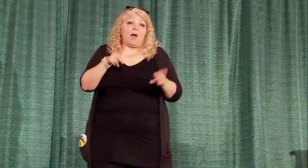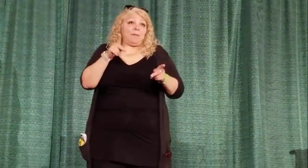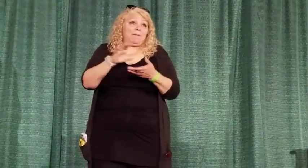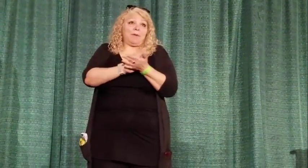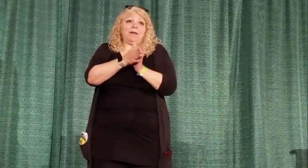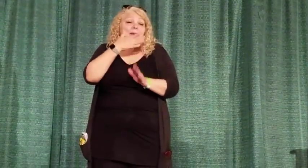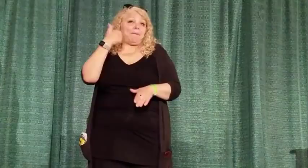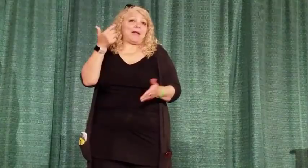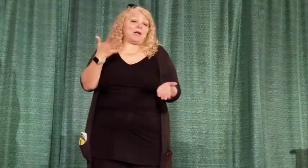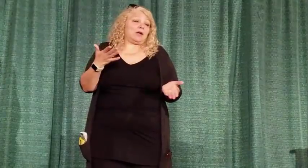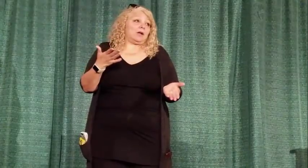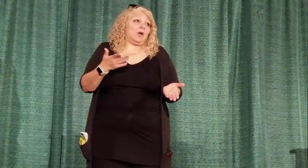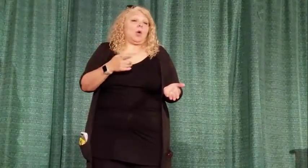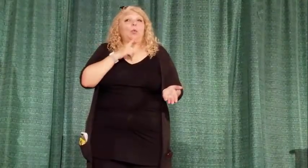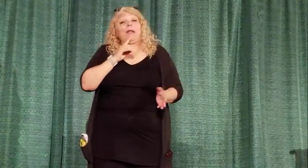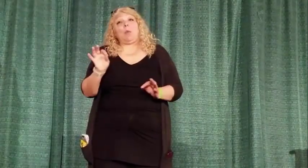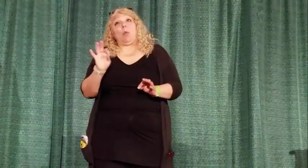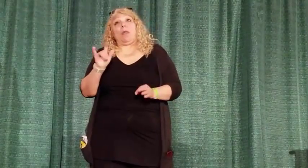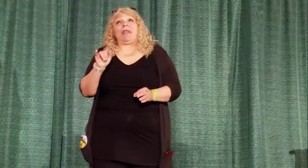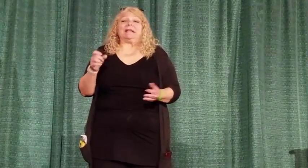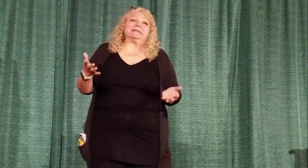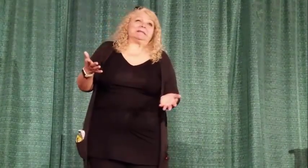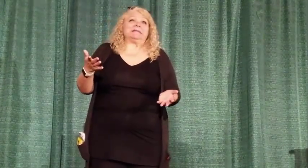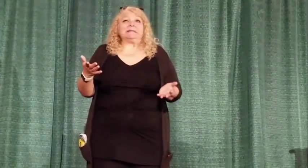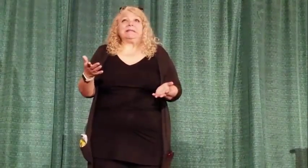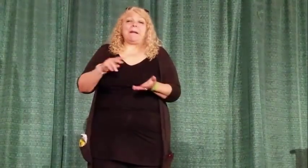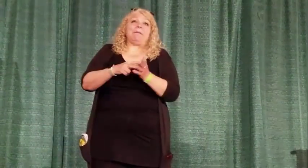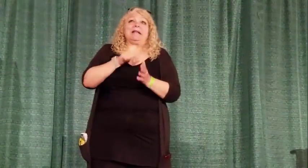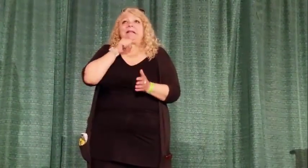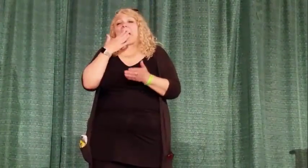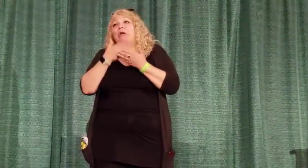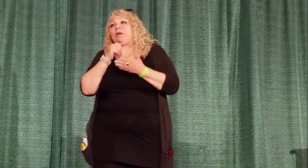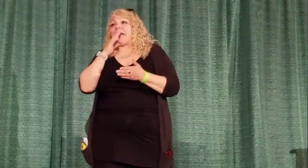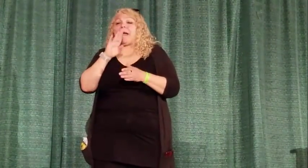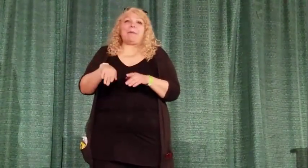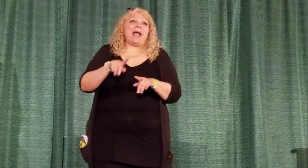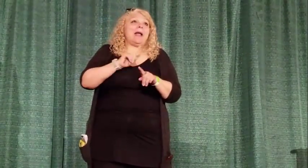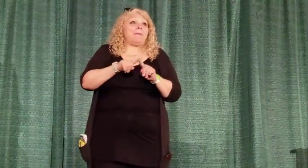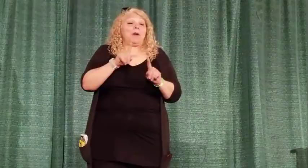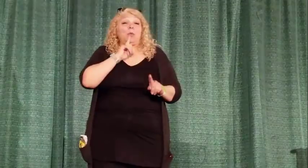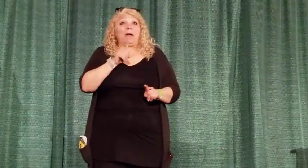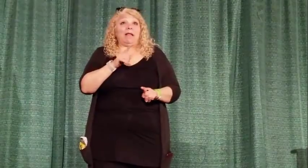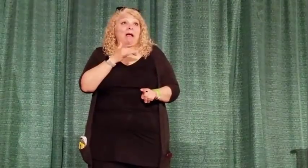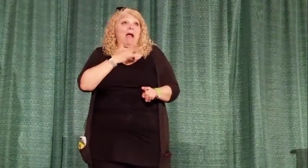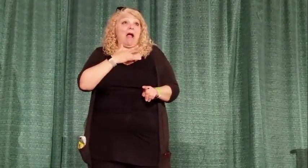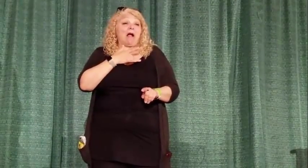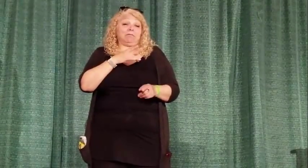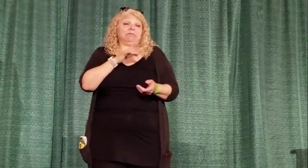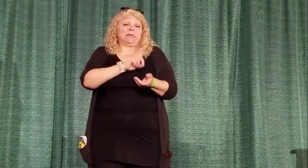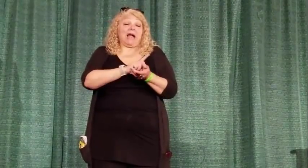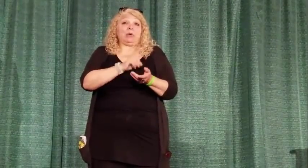Well, not really worthless, because worthless means not good and not bad. It just means nothing. What they actually do is worse than worthless.